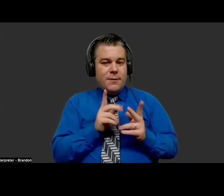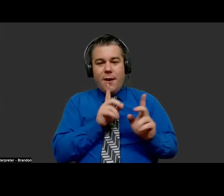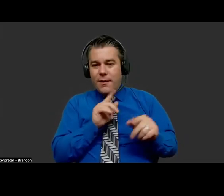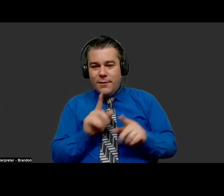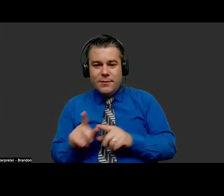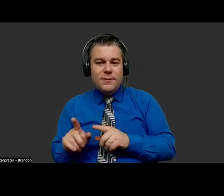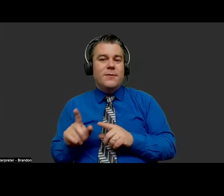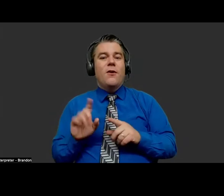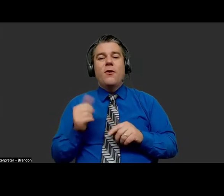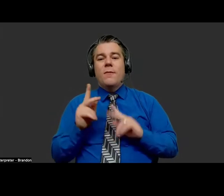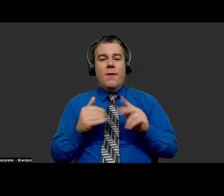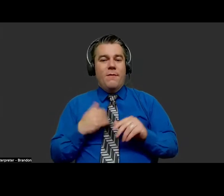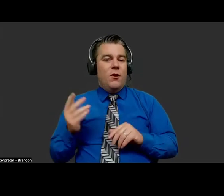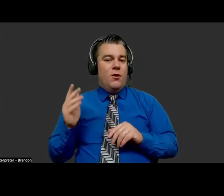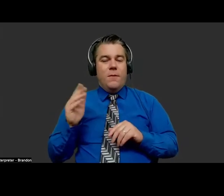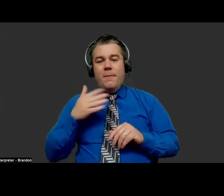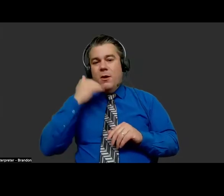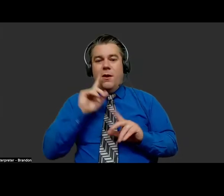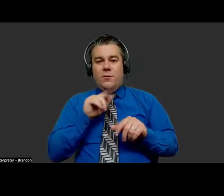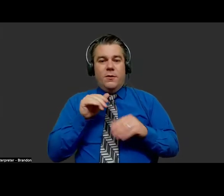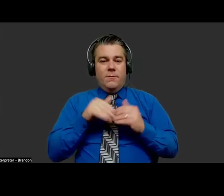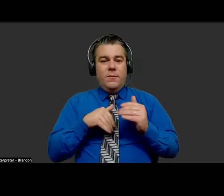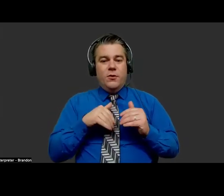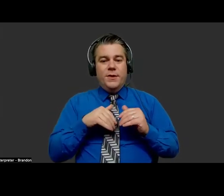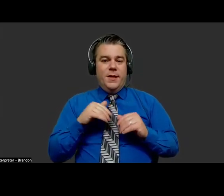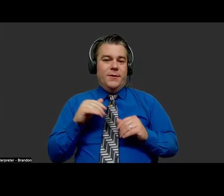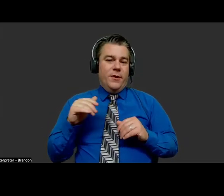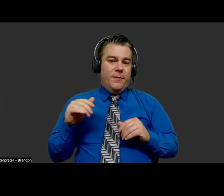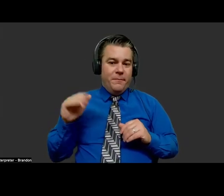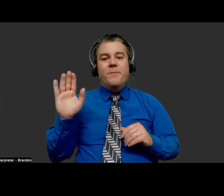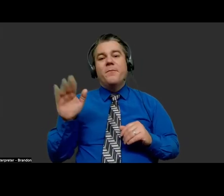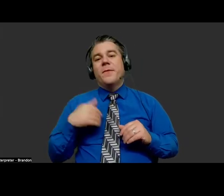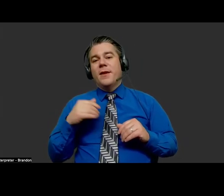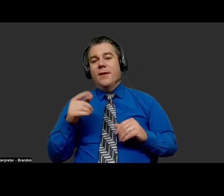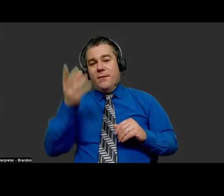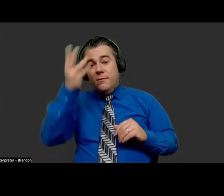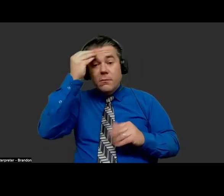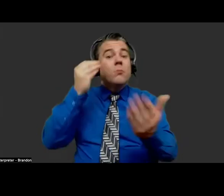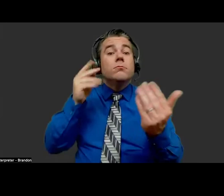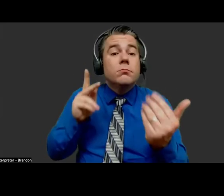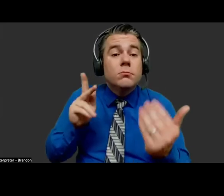people have a better answer than I do. So keep all that in mind. Christy has right now. Oh, yes.